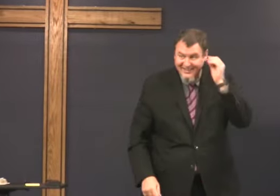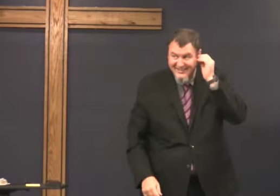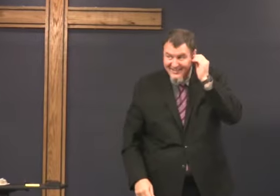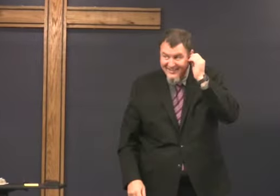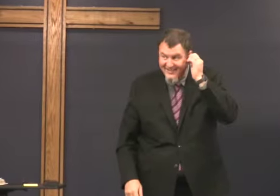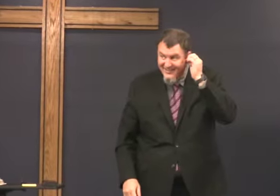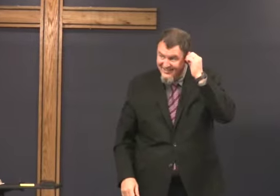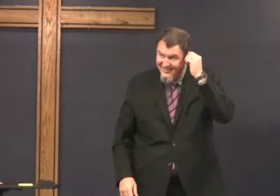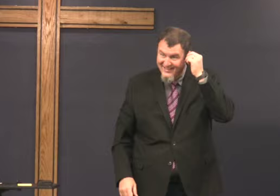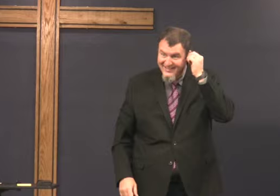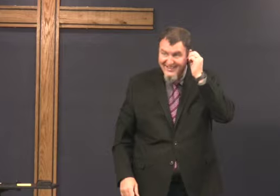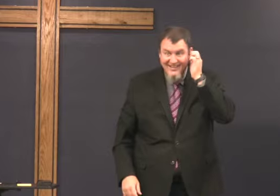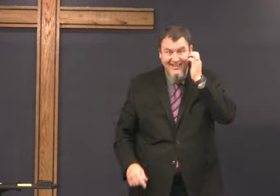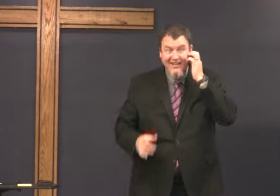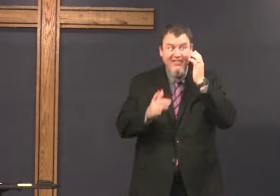And guess what?